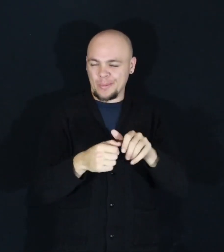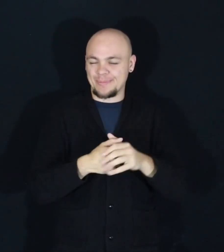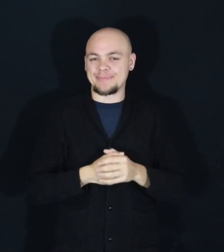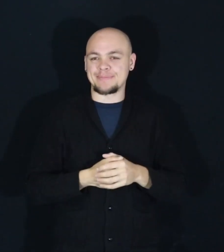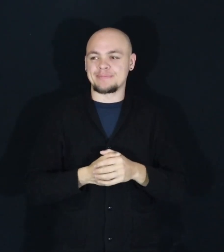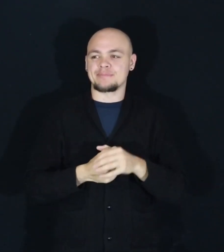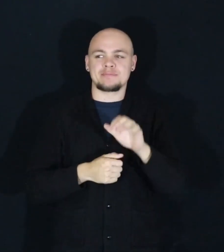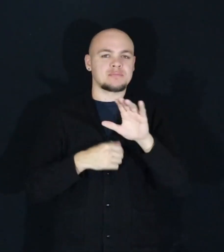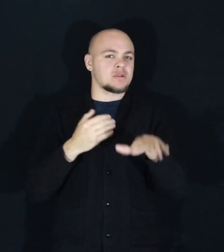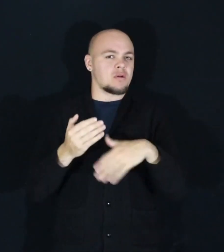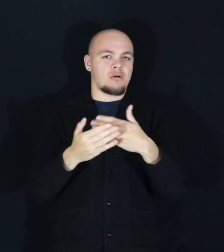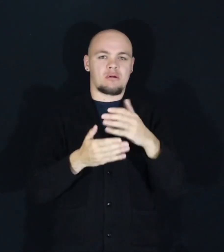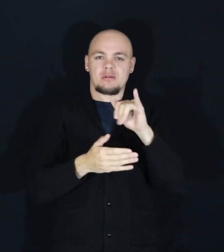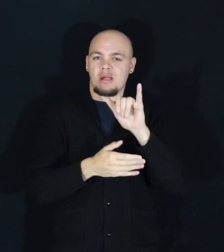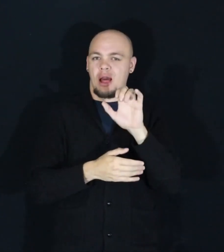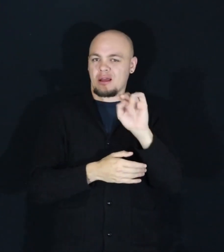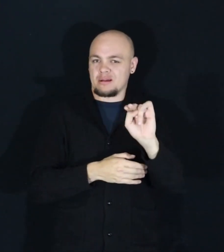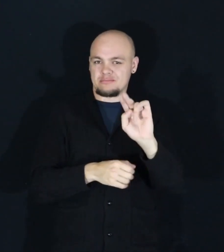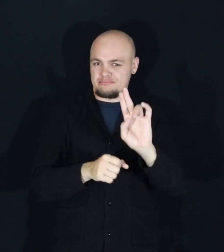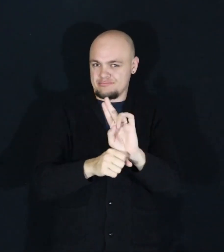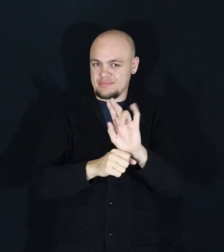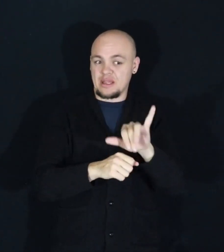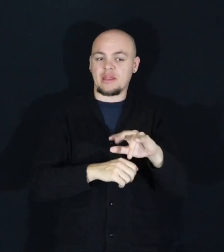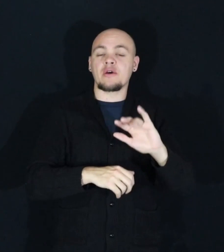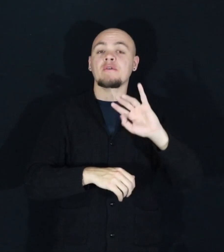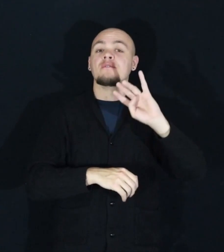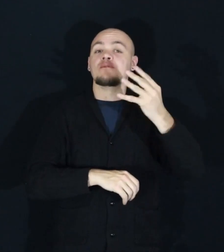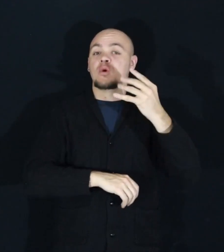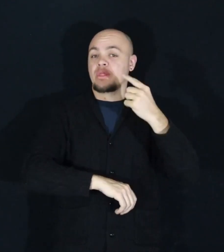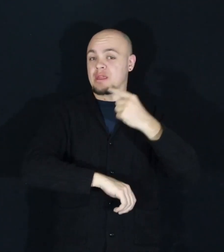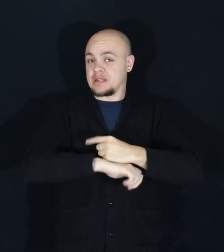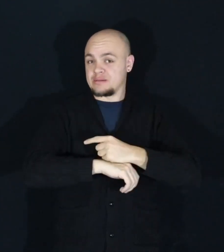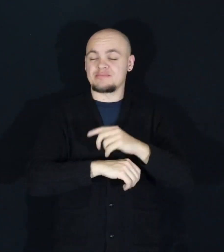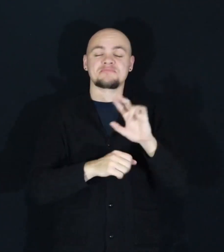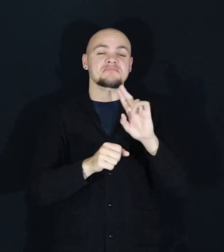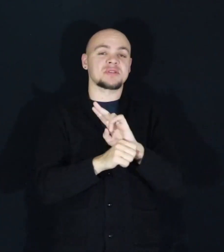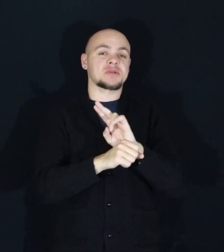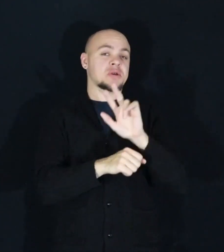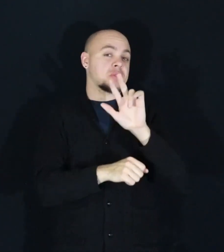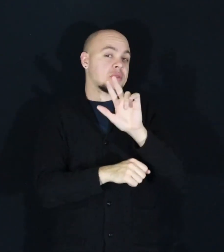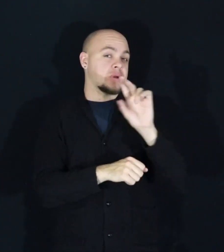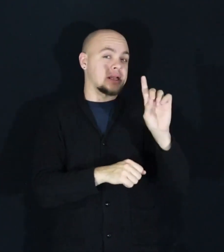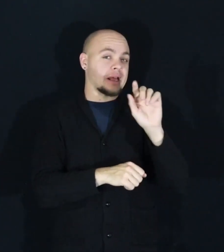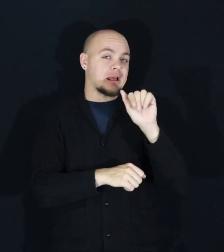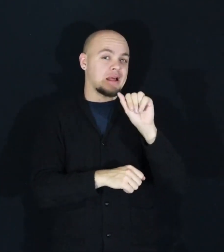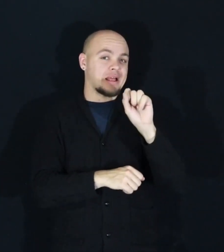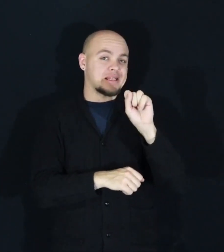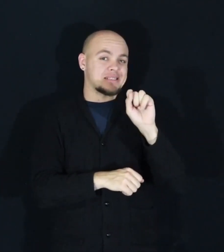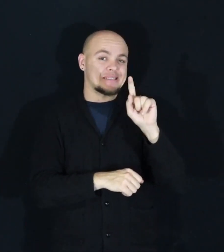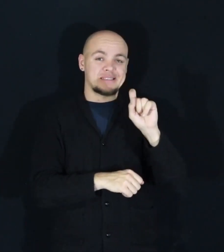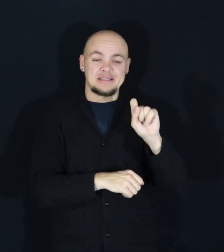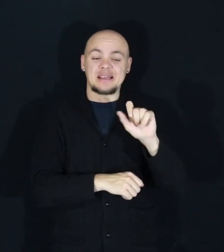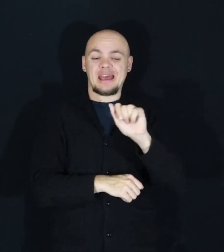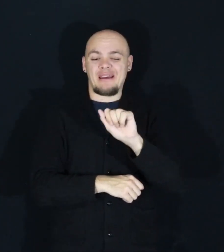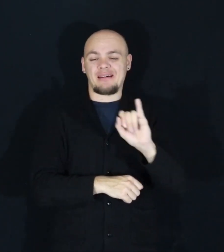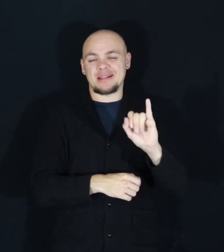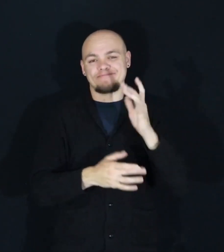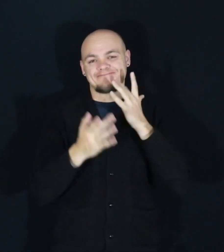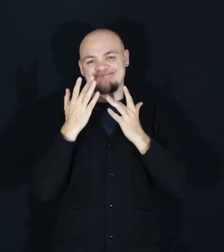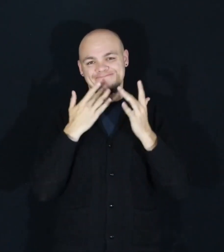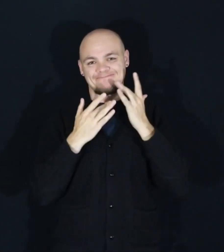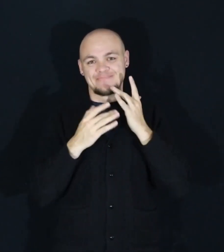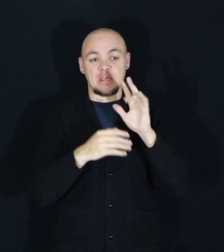did that for all my icons, and now it's day 4, 3D assets. This is where AI falls short, because the world of